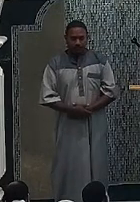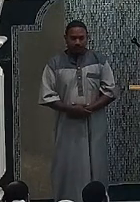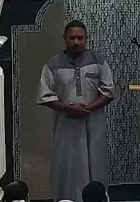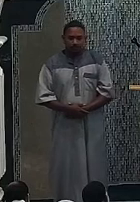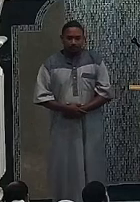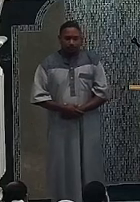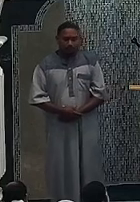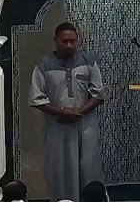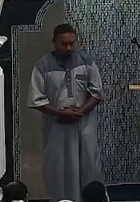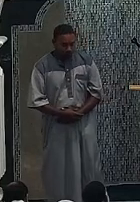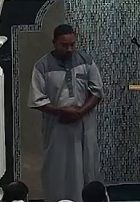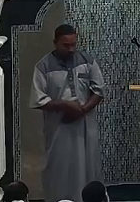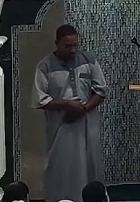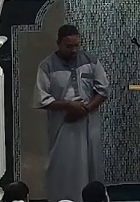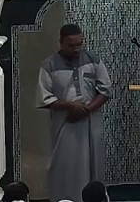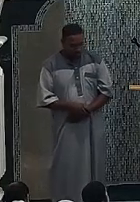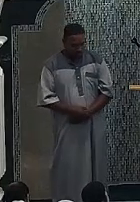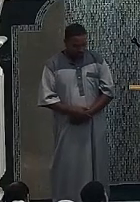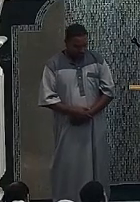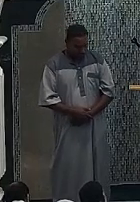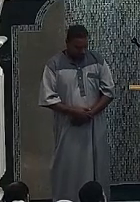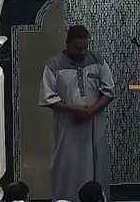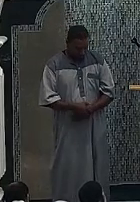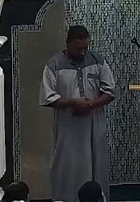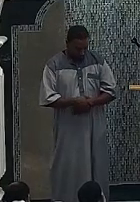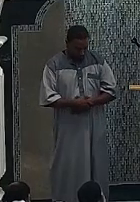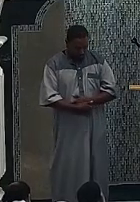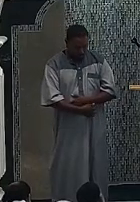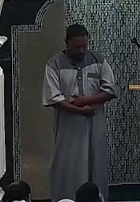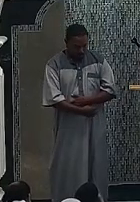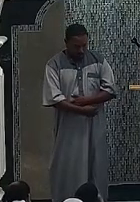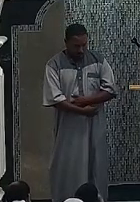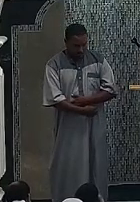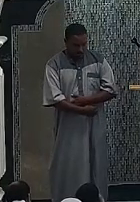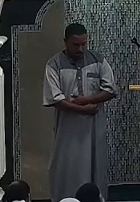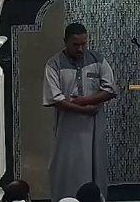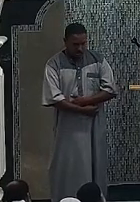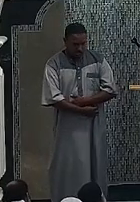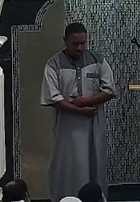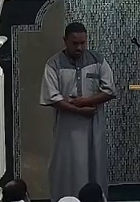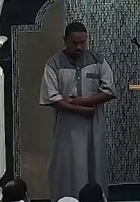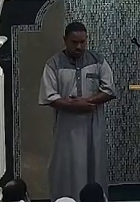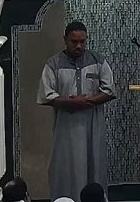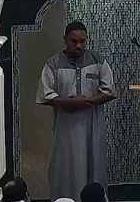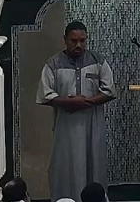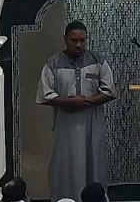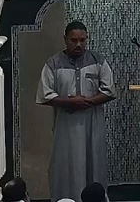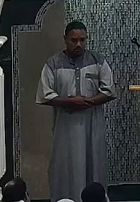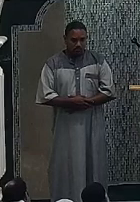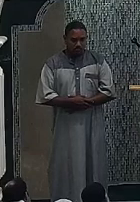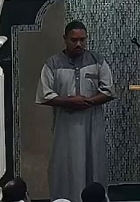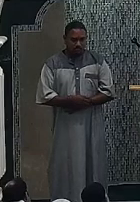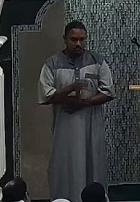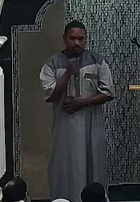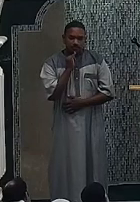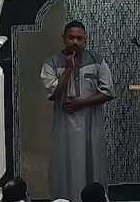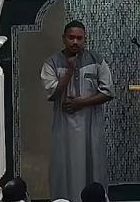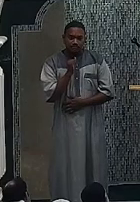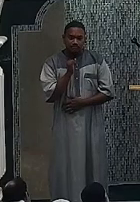ask, is there any of the brothers here who communicate and is in the presence